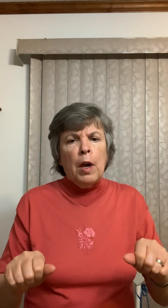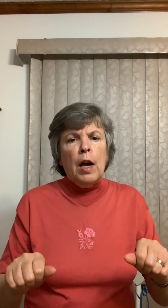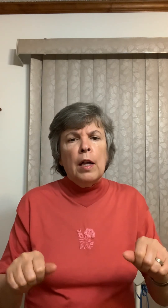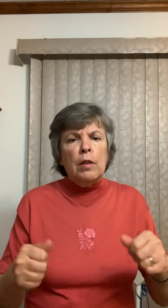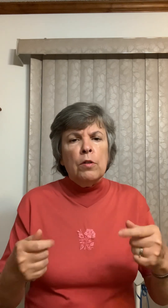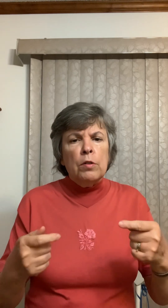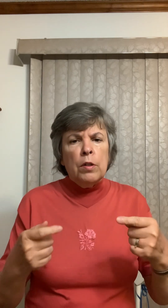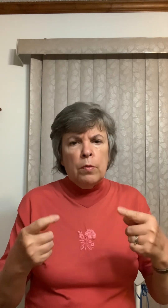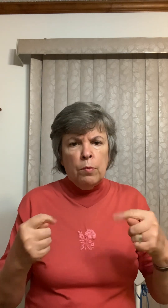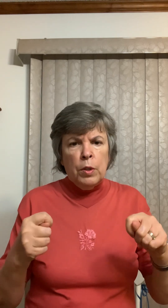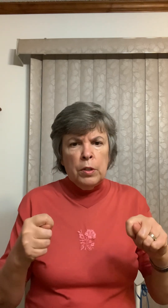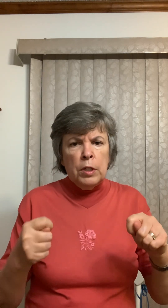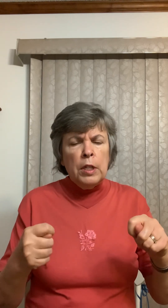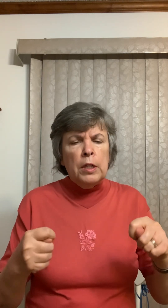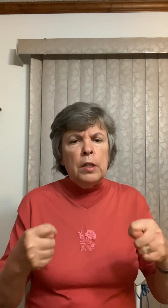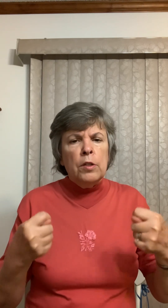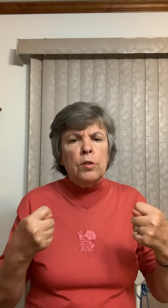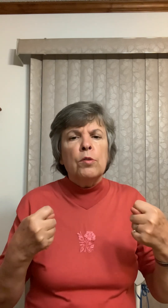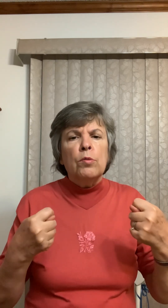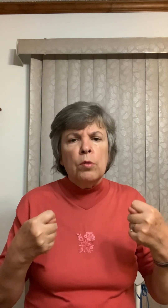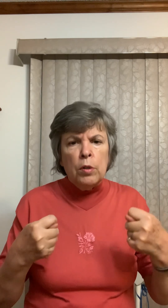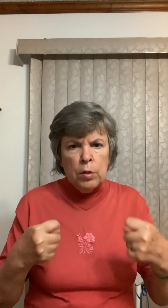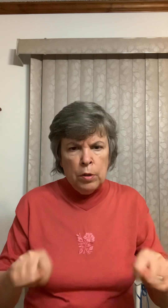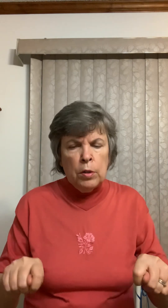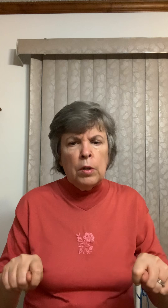I learned with a T to do,